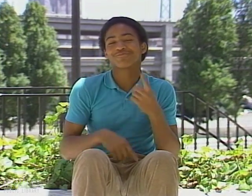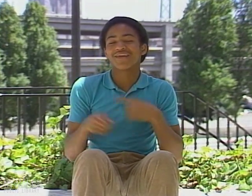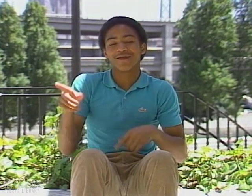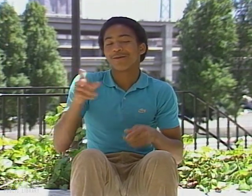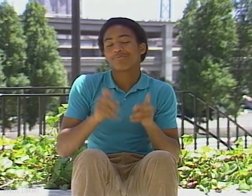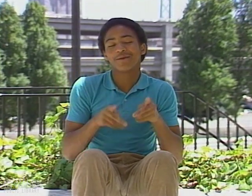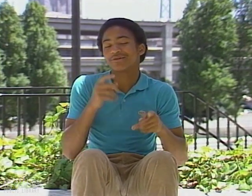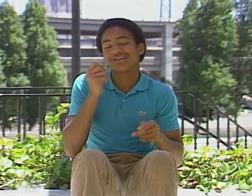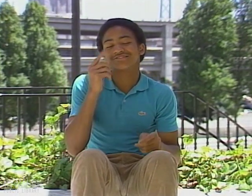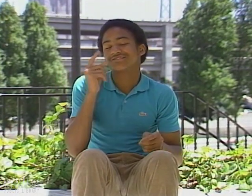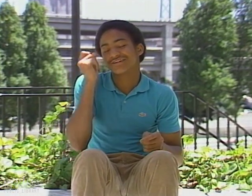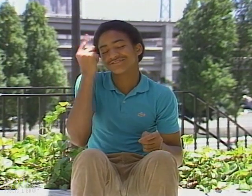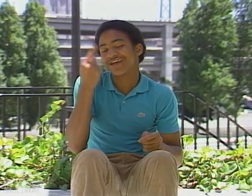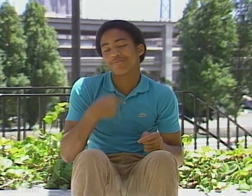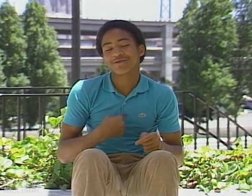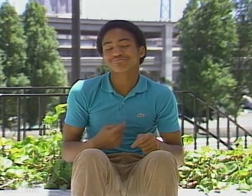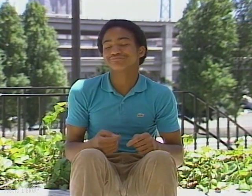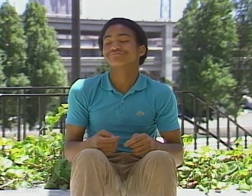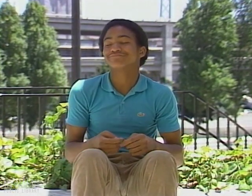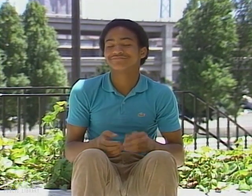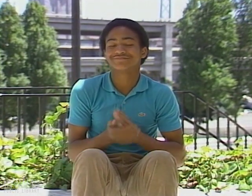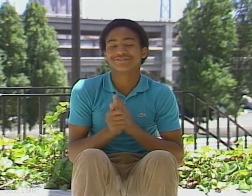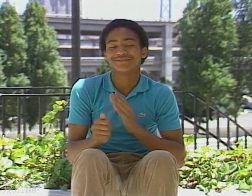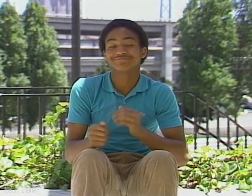people won't be able to understand me. How's that?